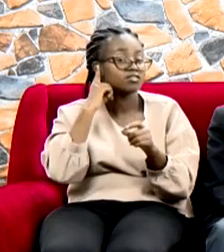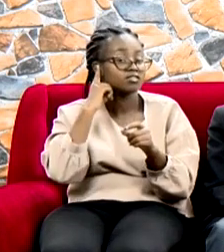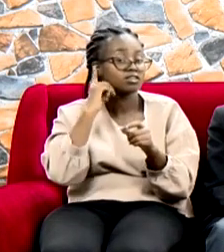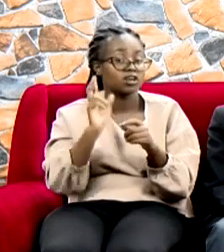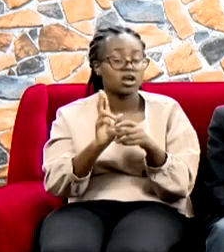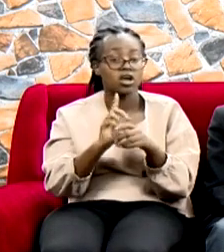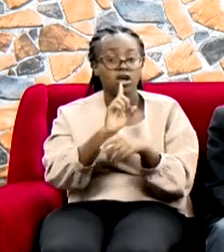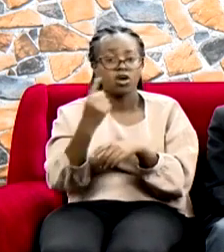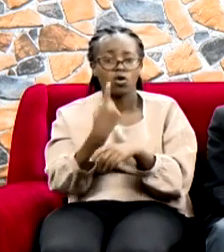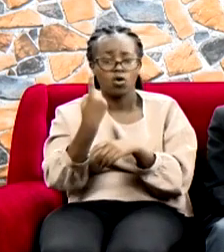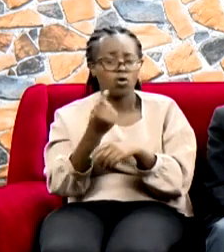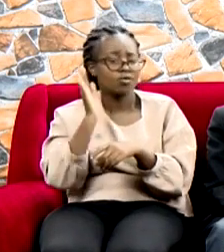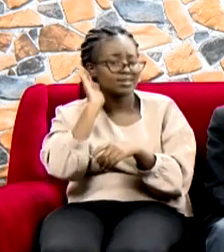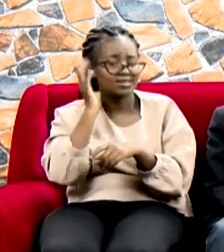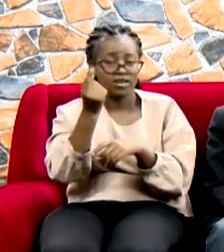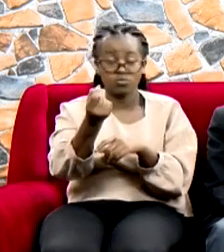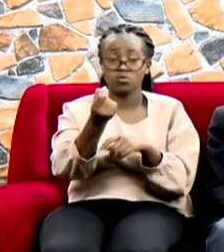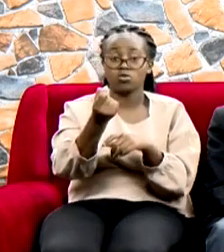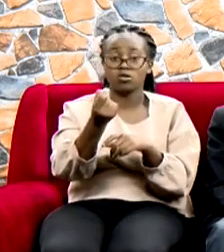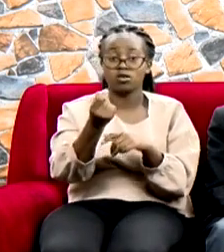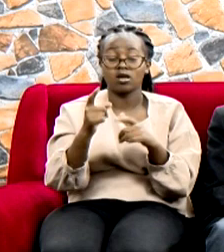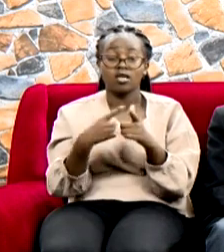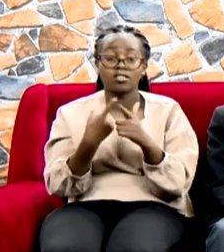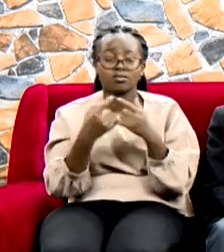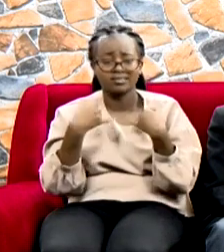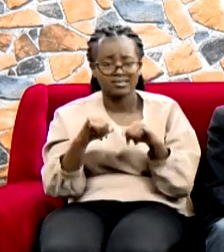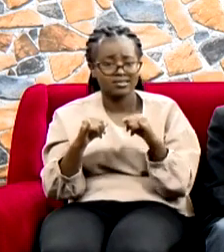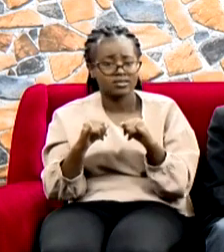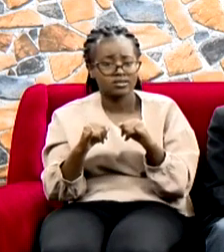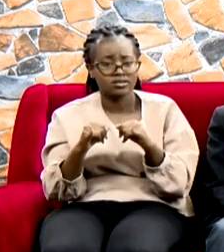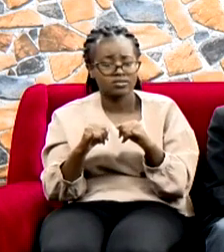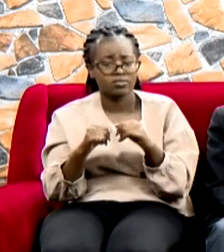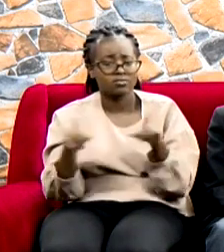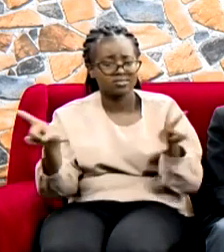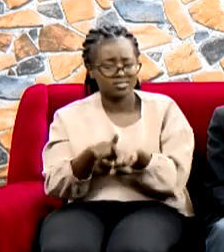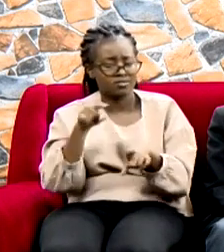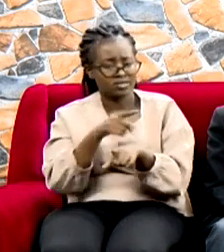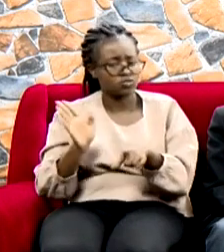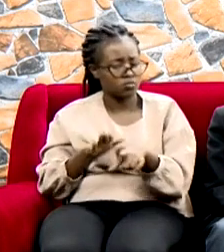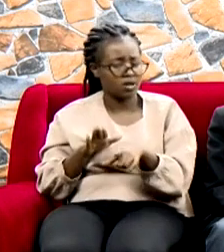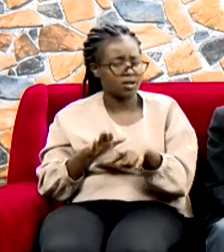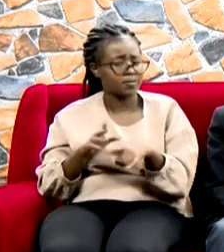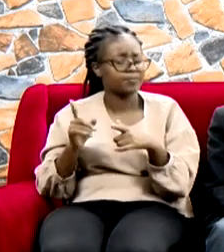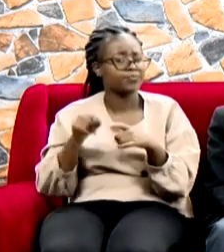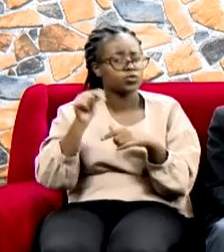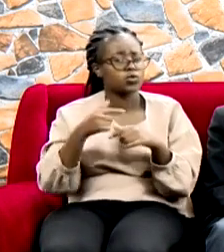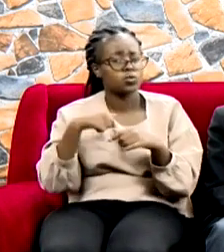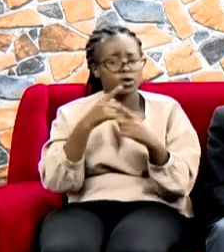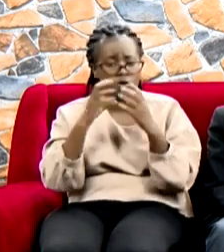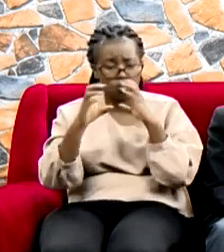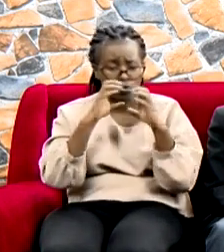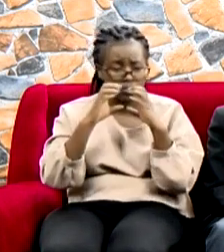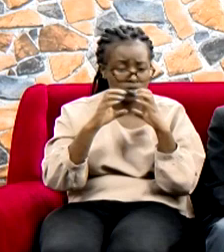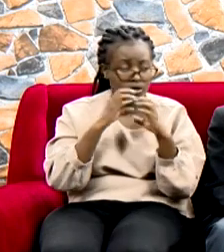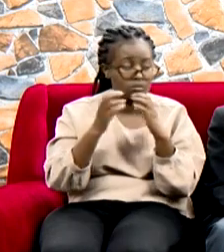only hear a bit on one side. And you see, now I'm trying to put myself in her shoes, right? Because like today we were